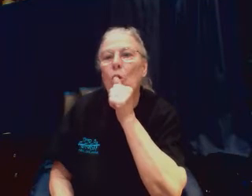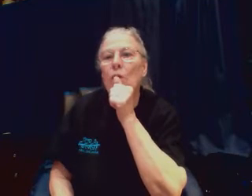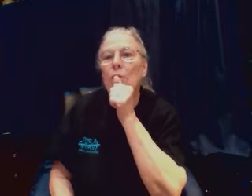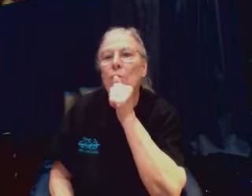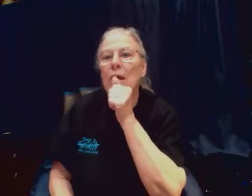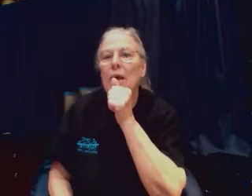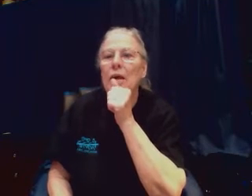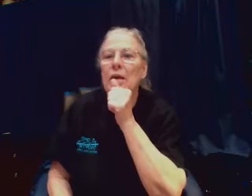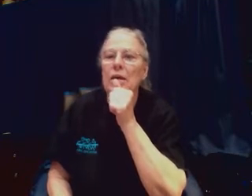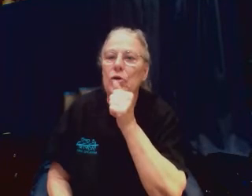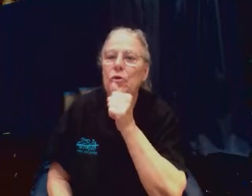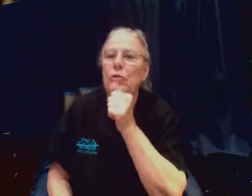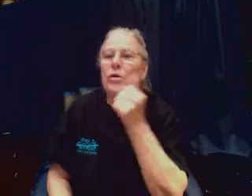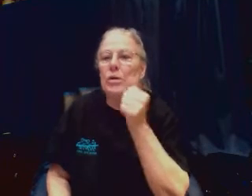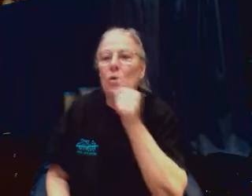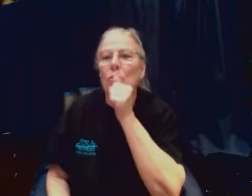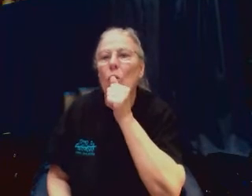Bore. Endured or bore.